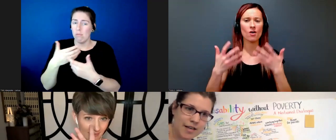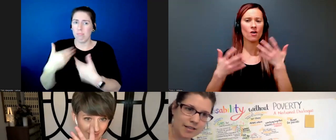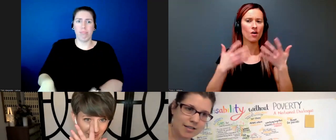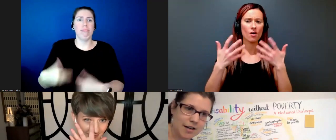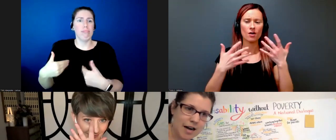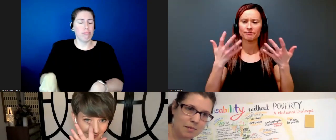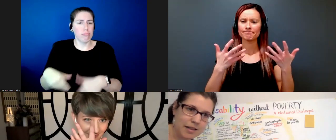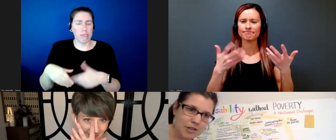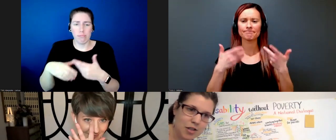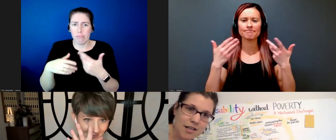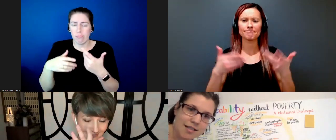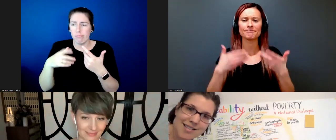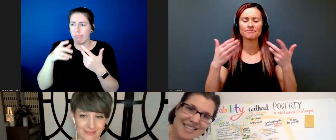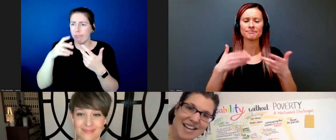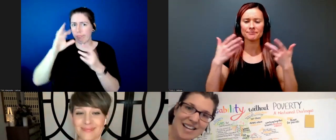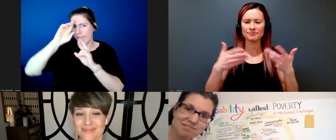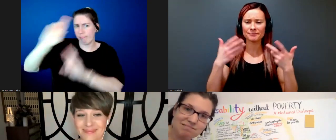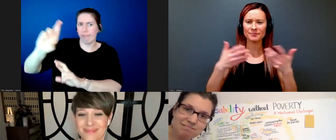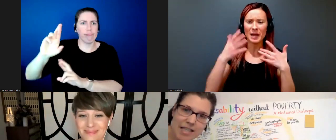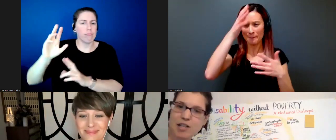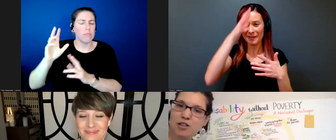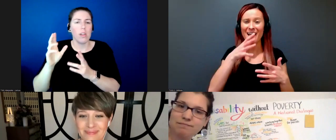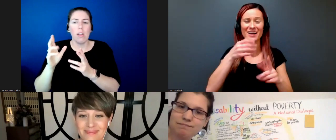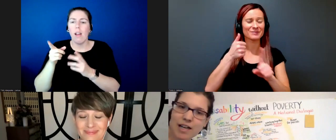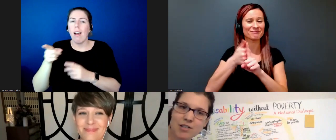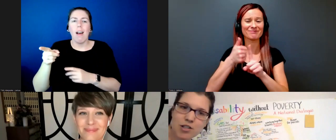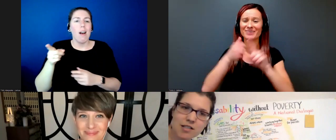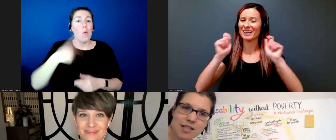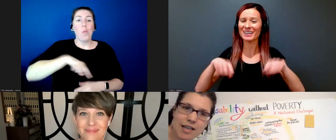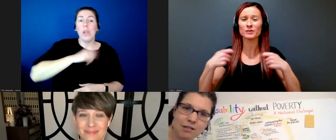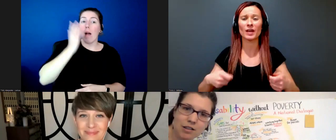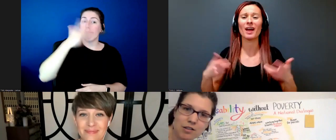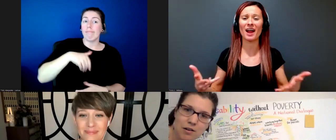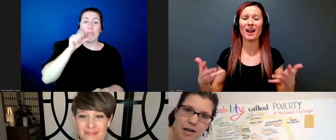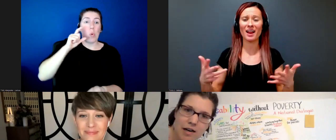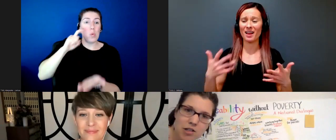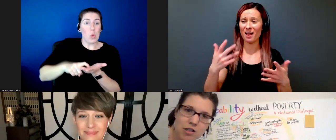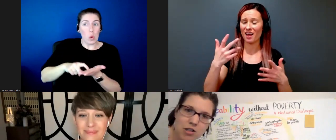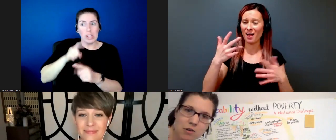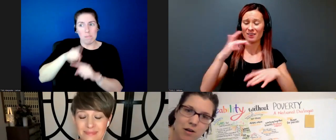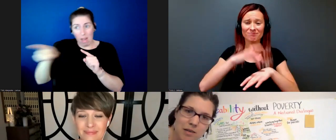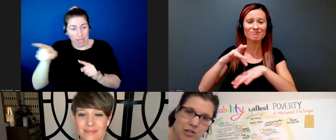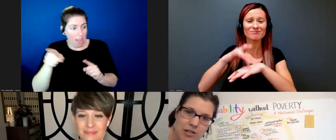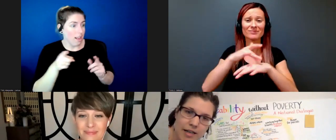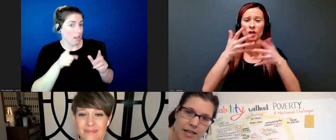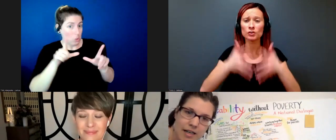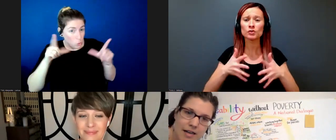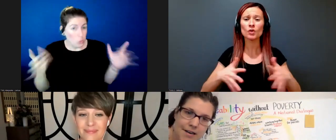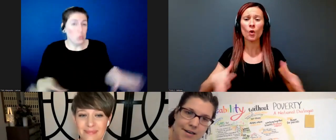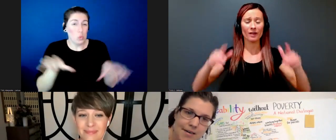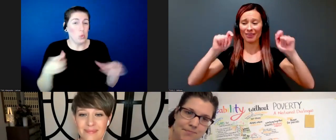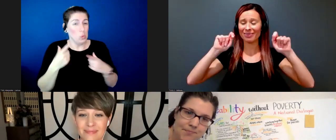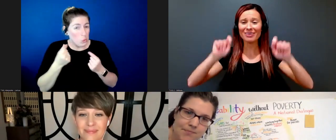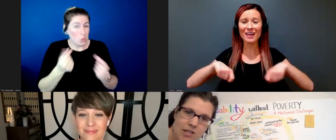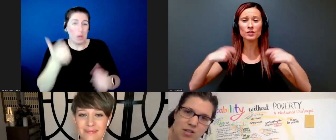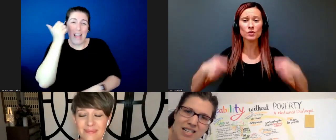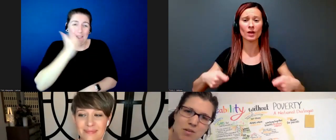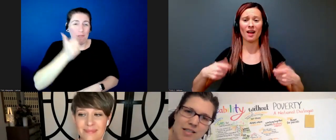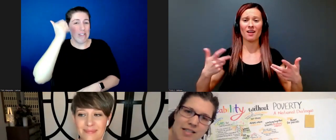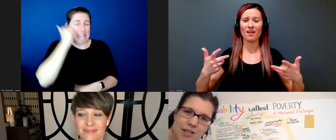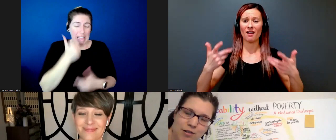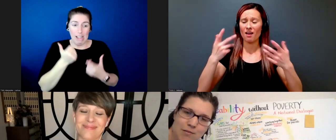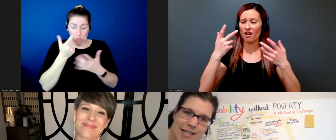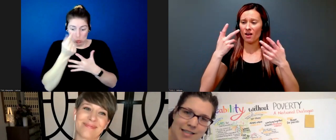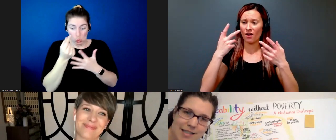unseen things that are happening just to get here and just to get out the door and just to show up each day. And so